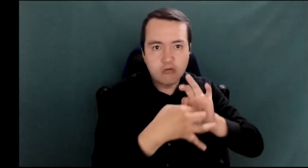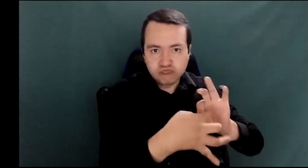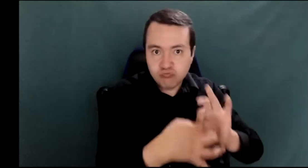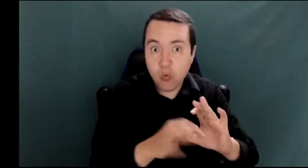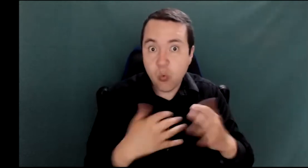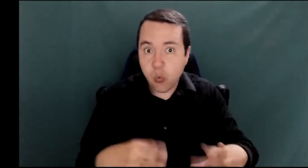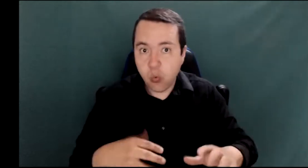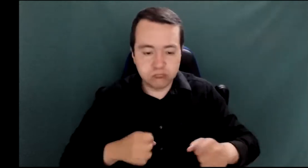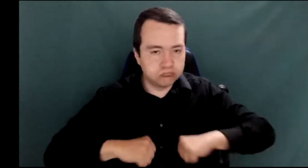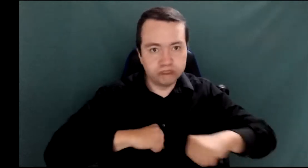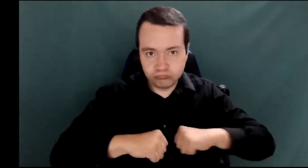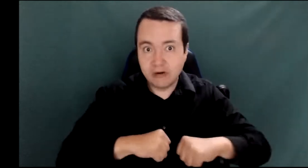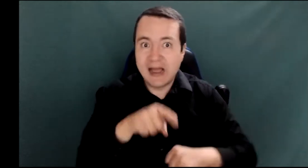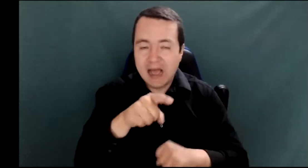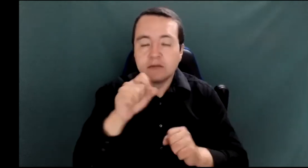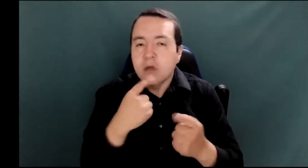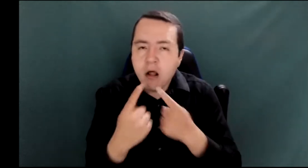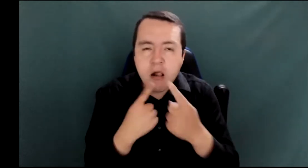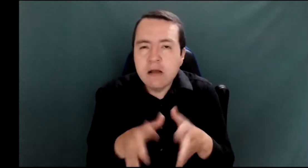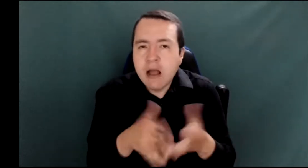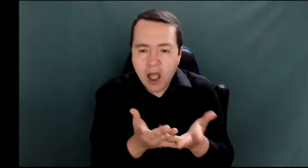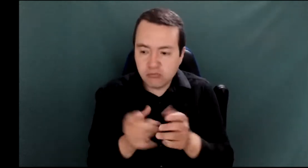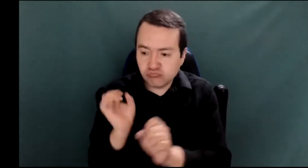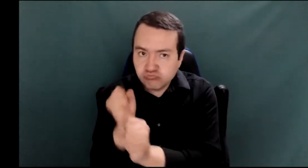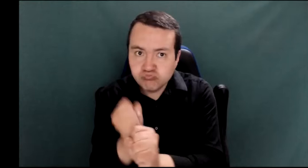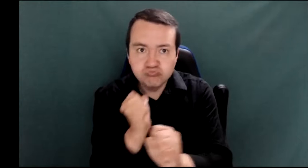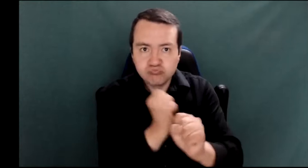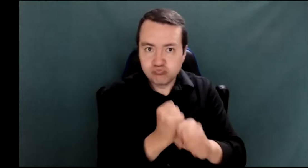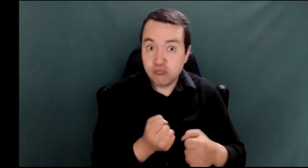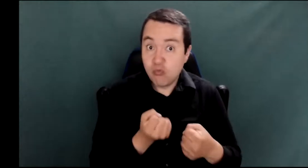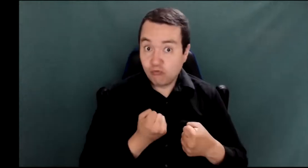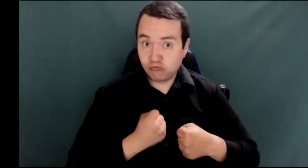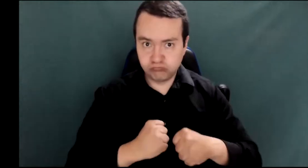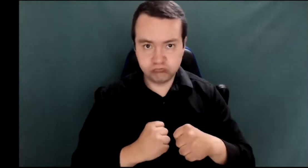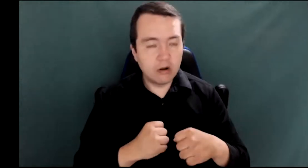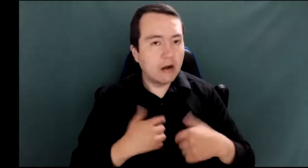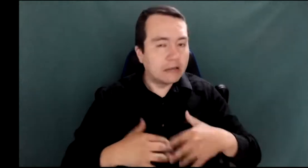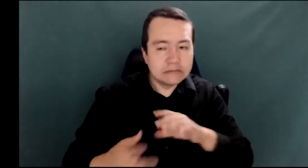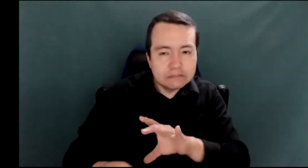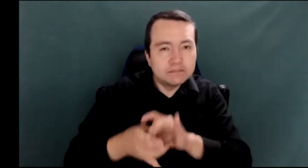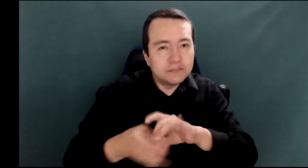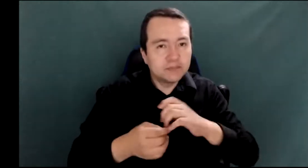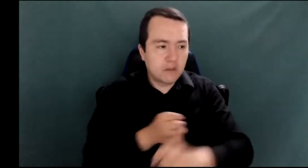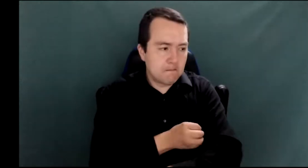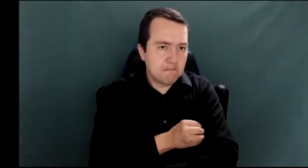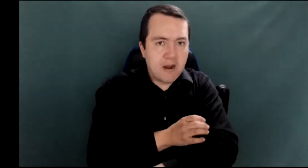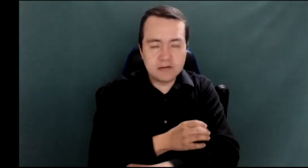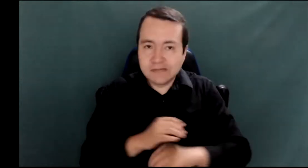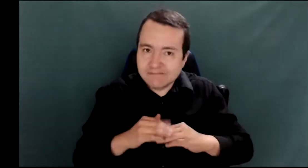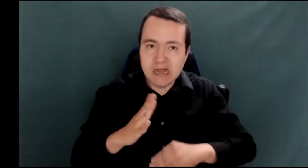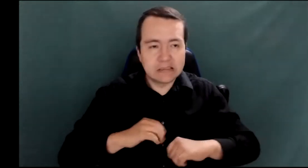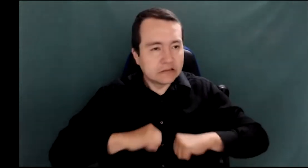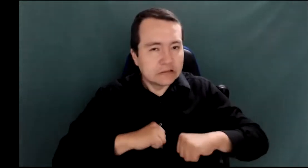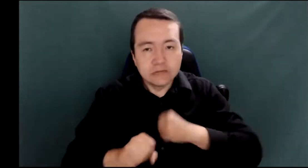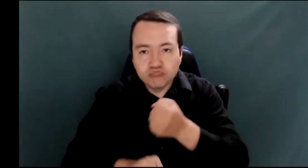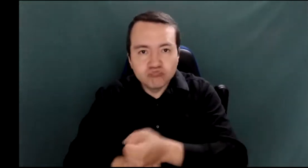are with us today. And this will allow us to maximize our efforts and strengthen collaboration for purposes